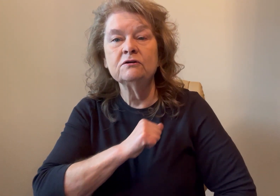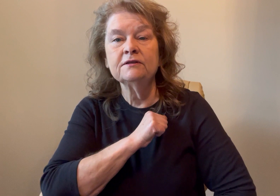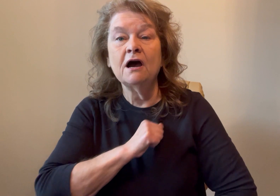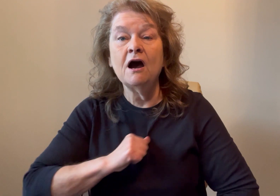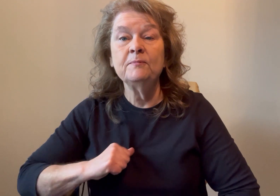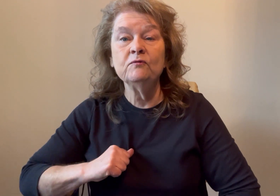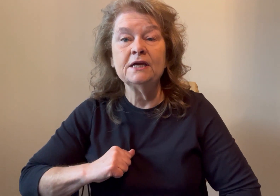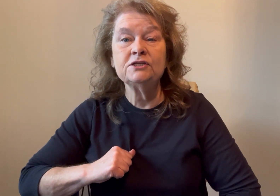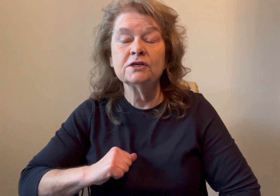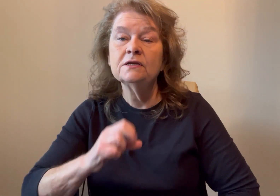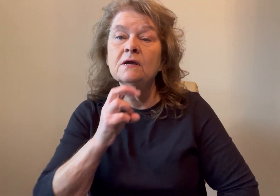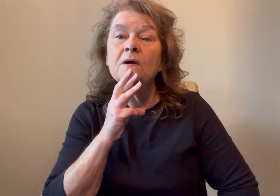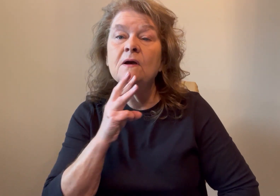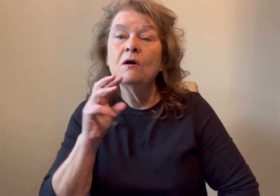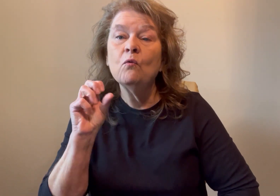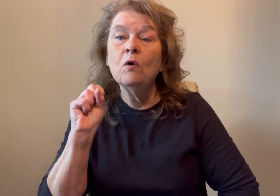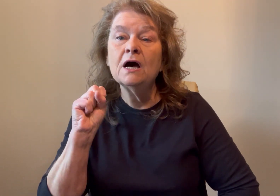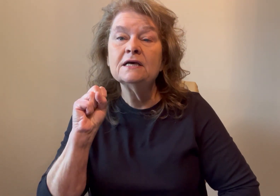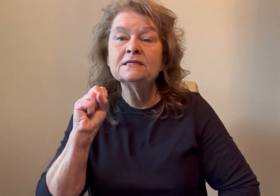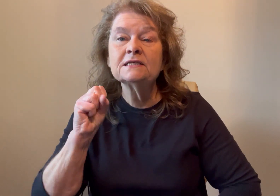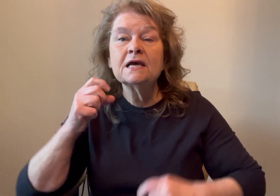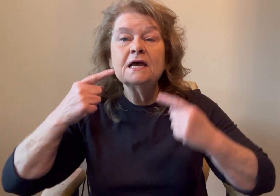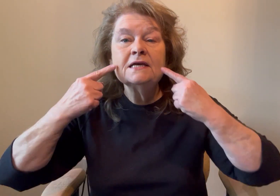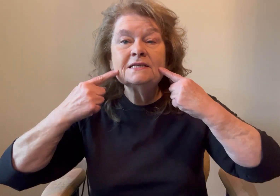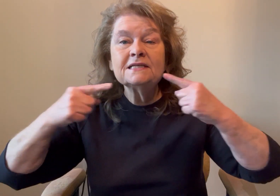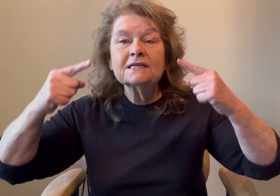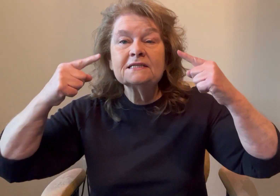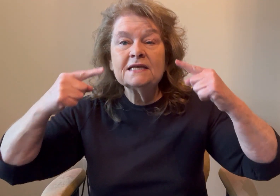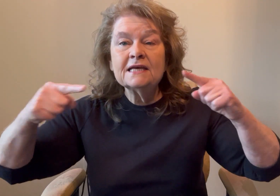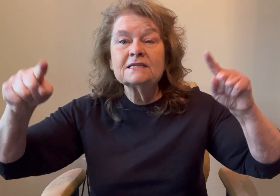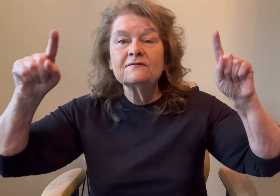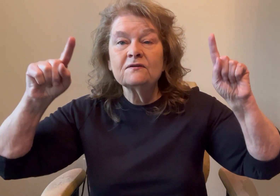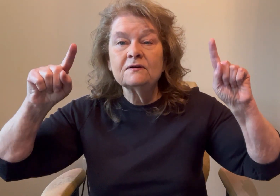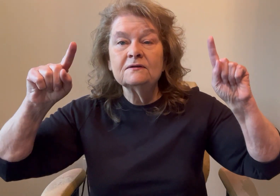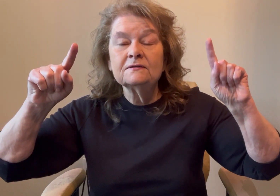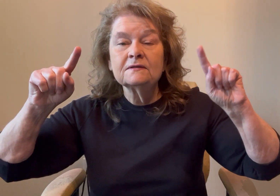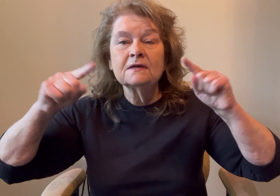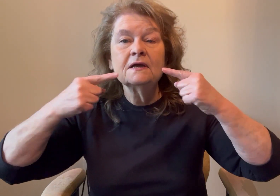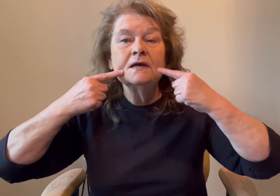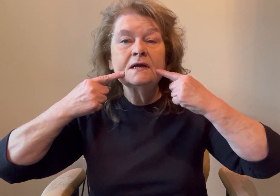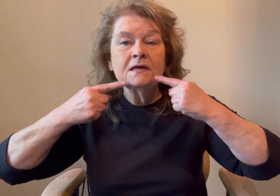the operation was successful.